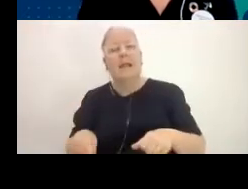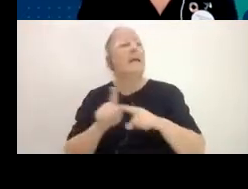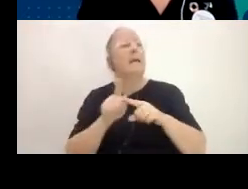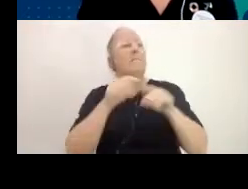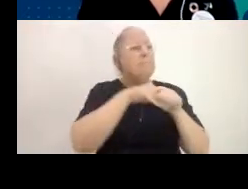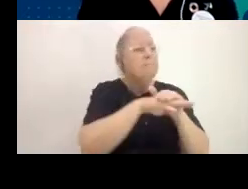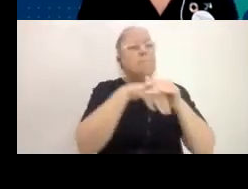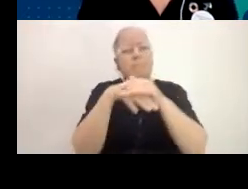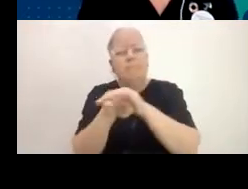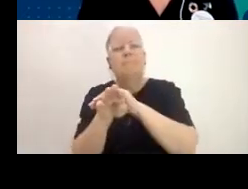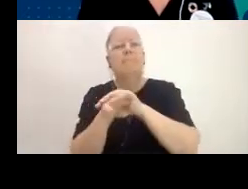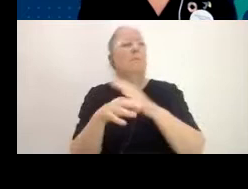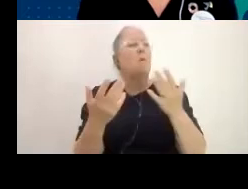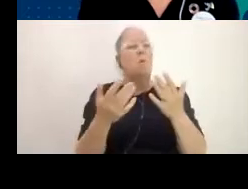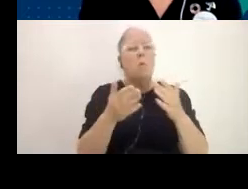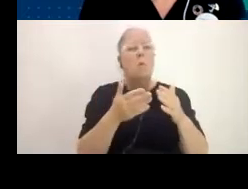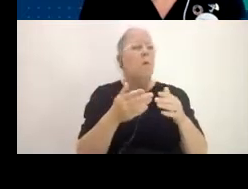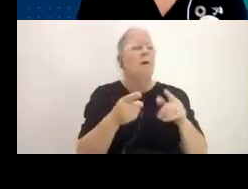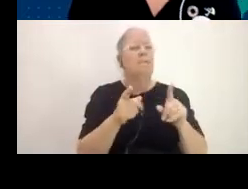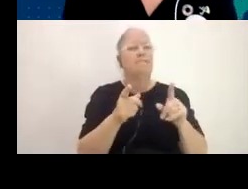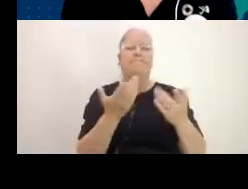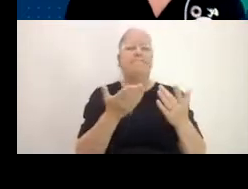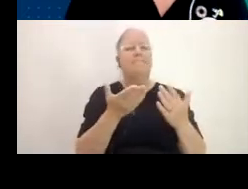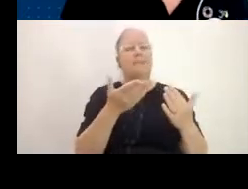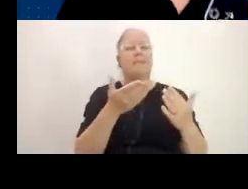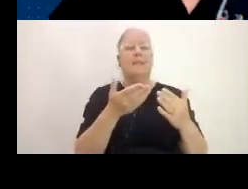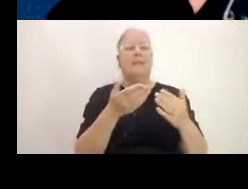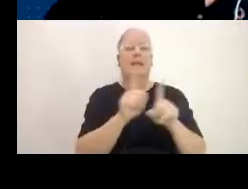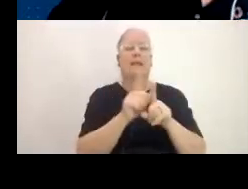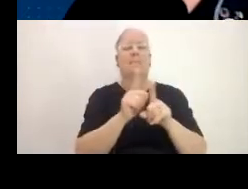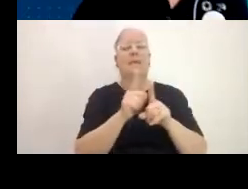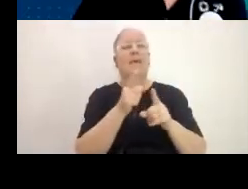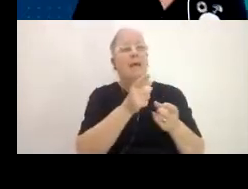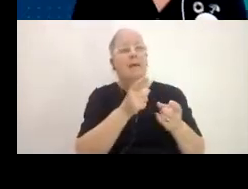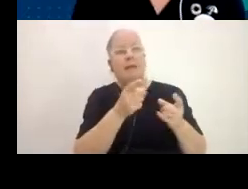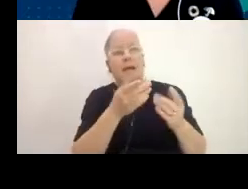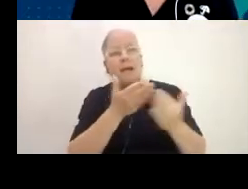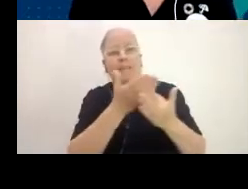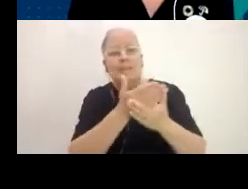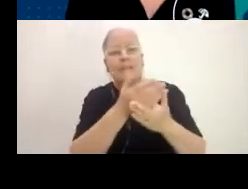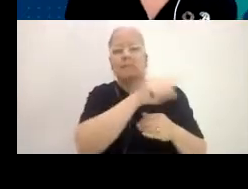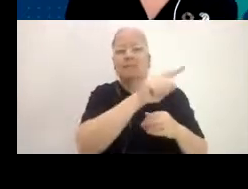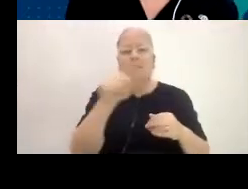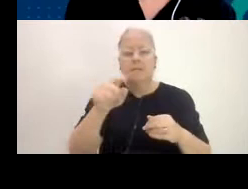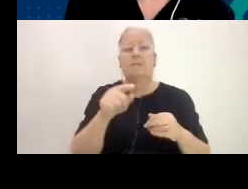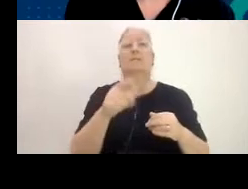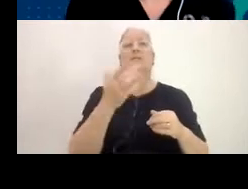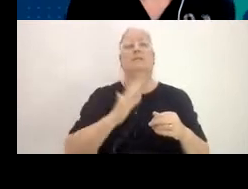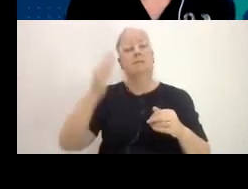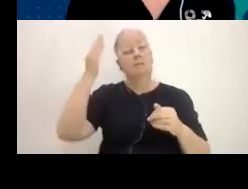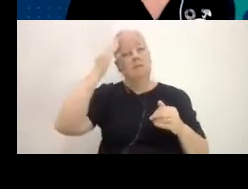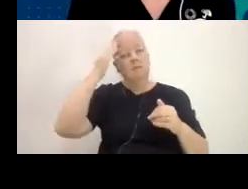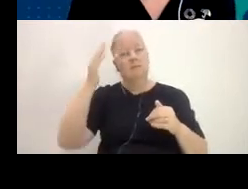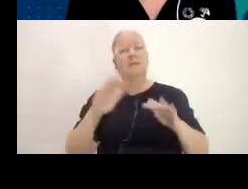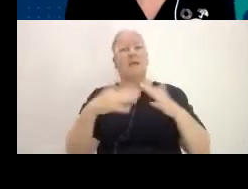is time to review the system, identify the key obstacles for consumers, and find the pathway to universal